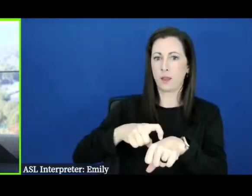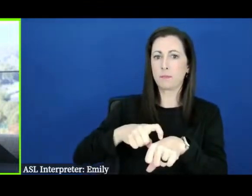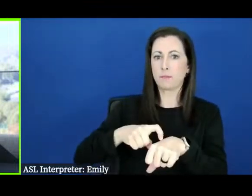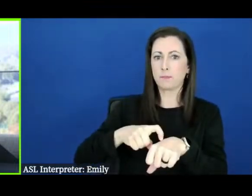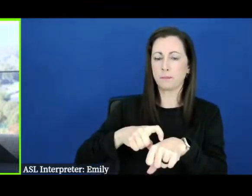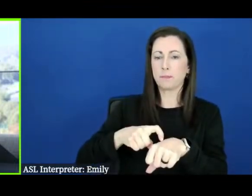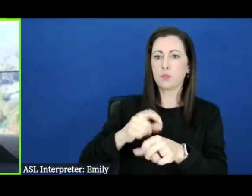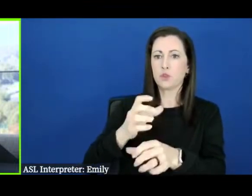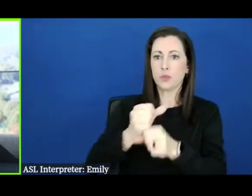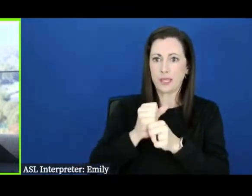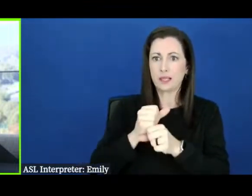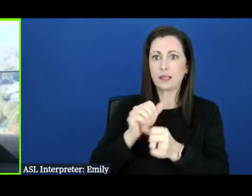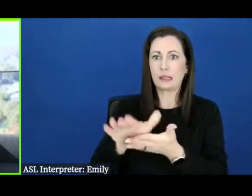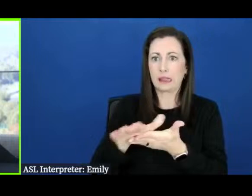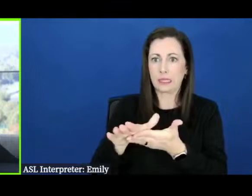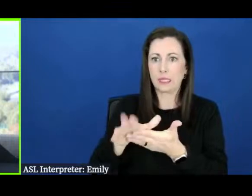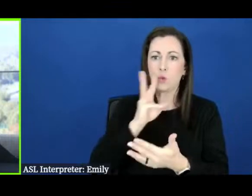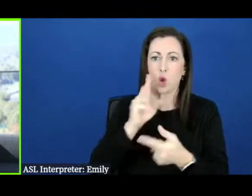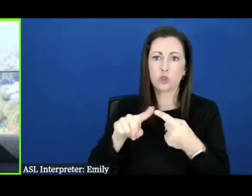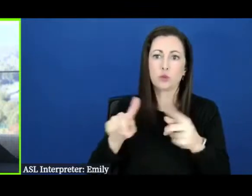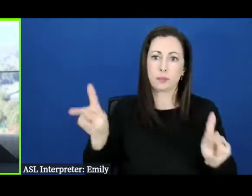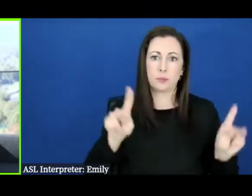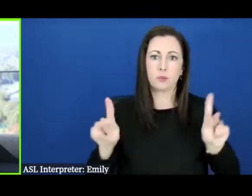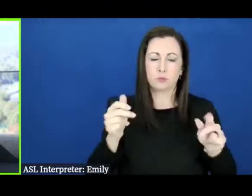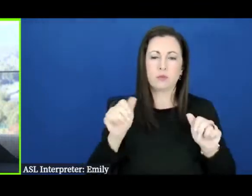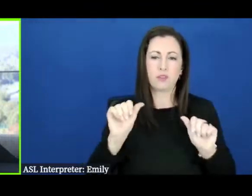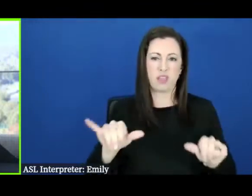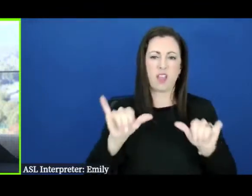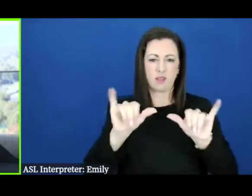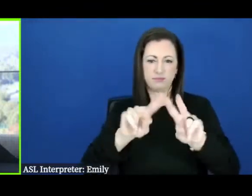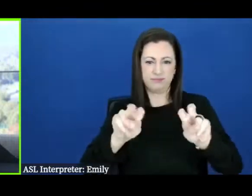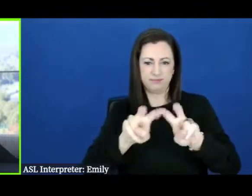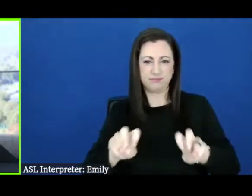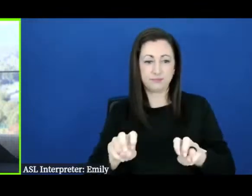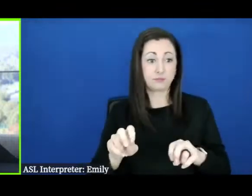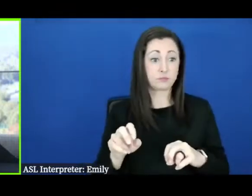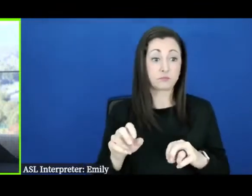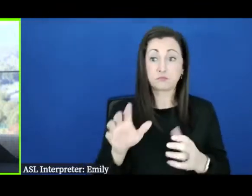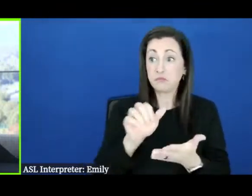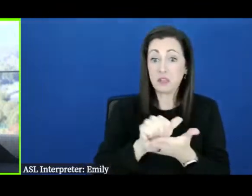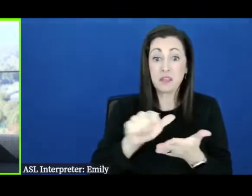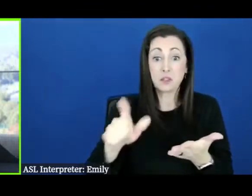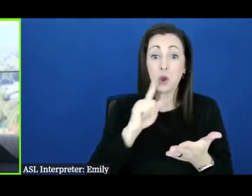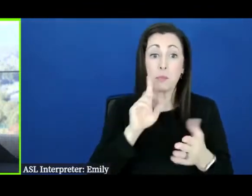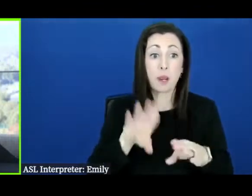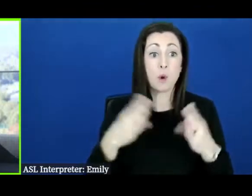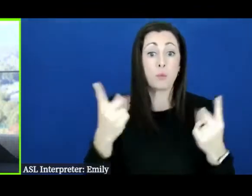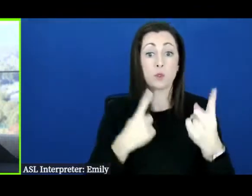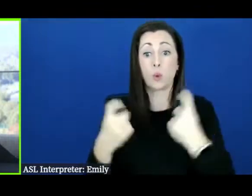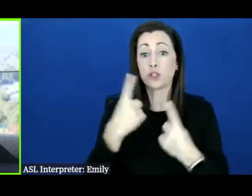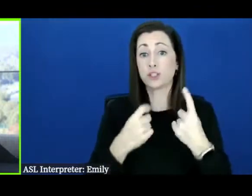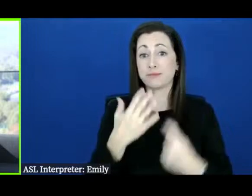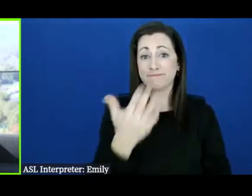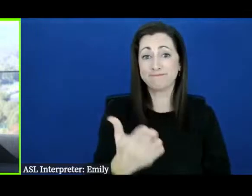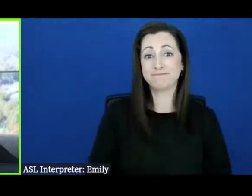fresh water to people? And then subject to any questions, I think that's about all I have. Thank you.